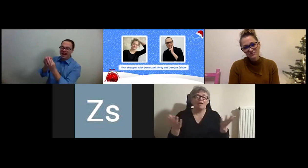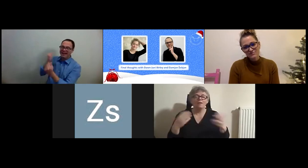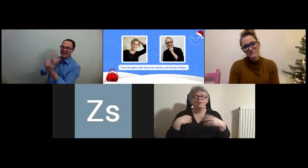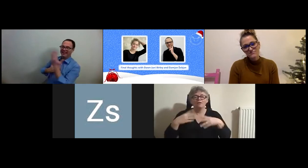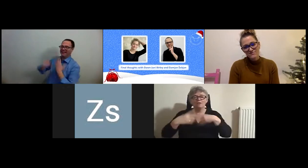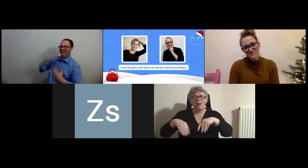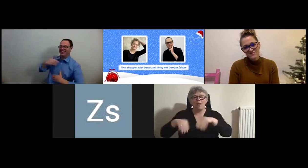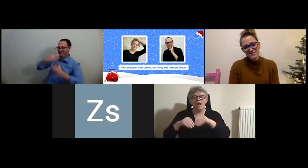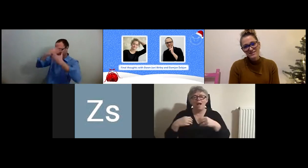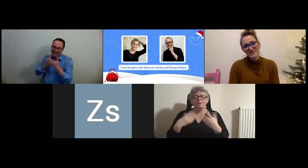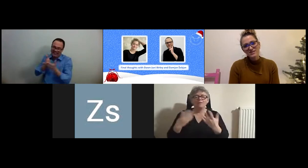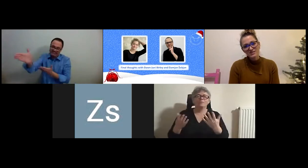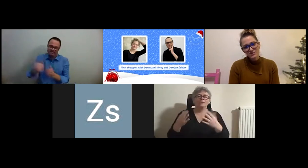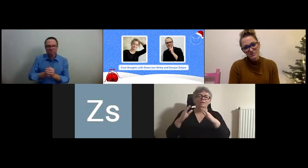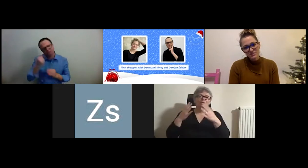Maybe not.